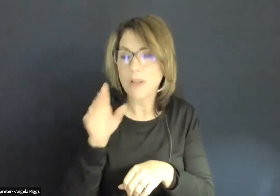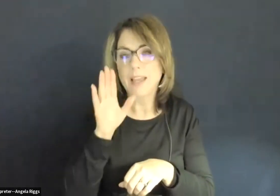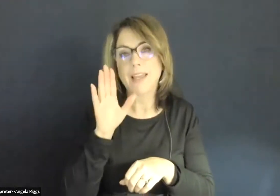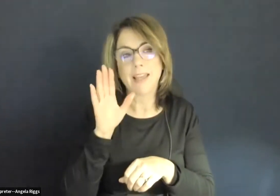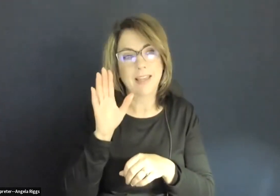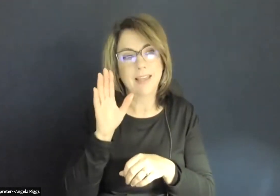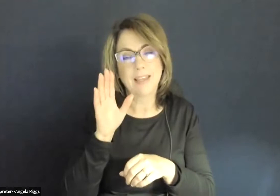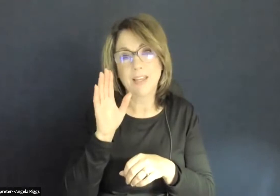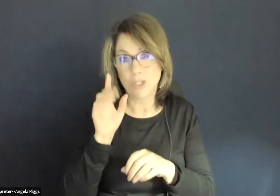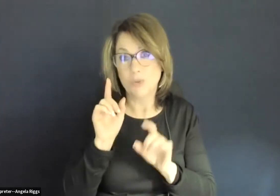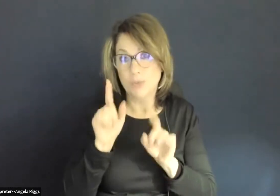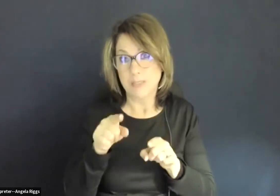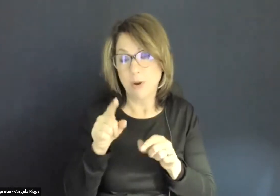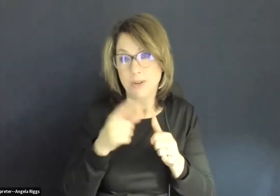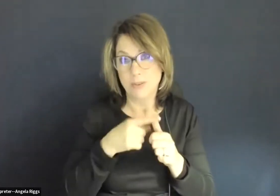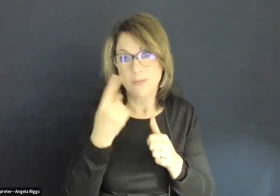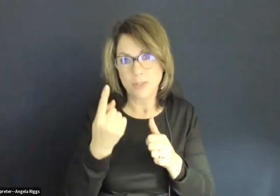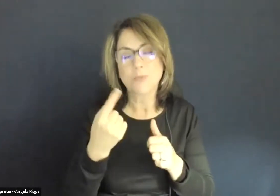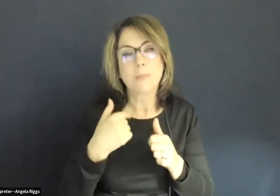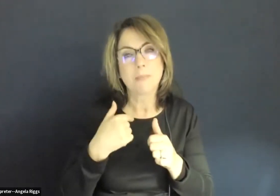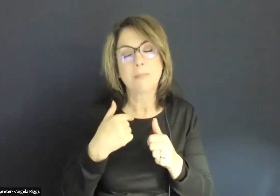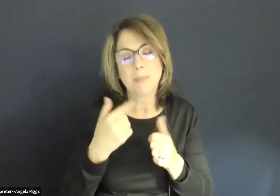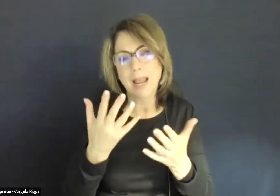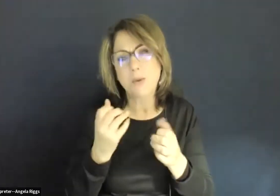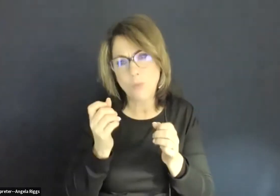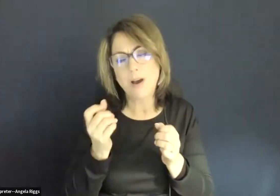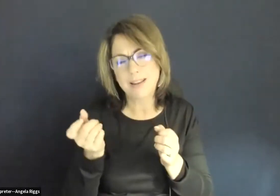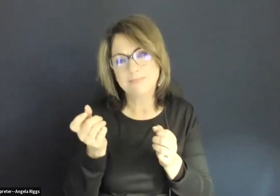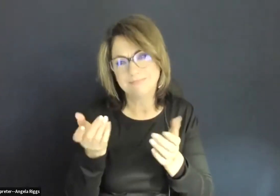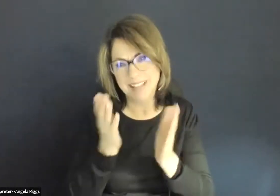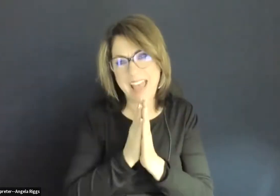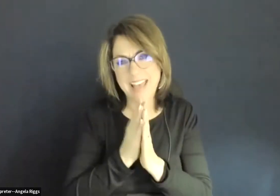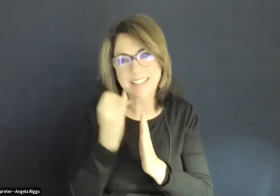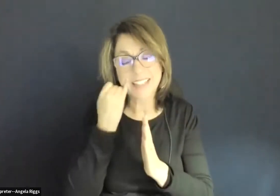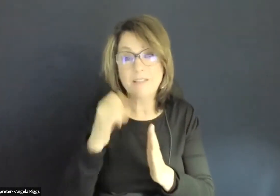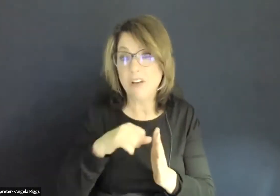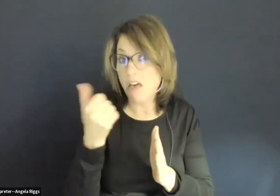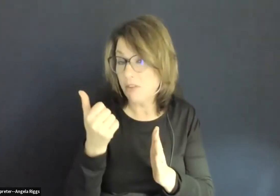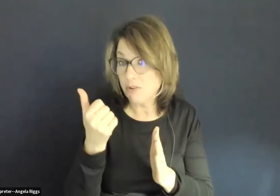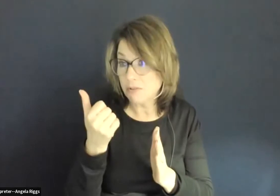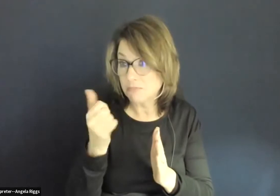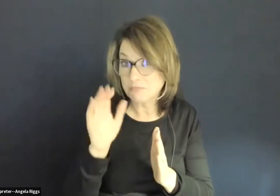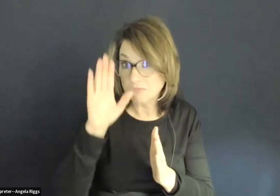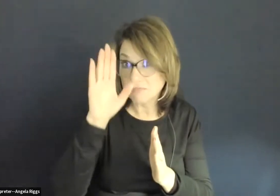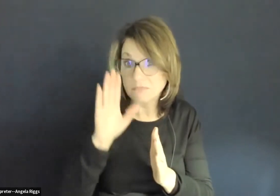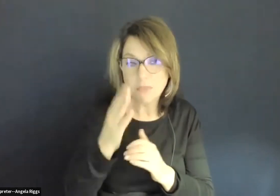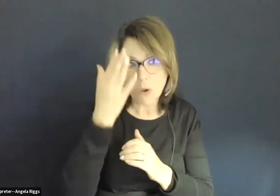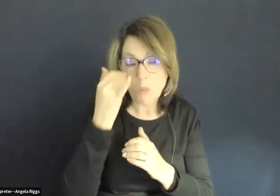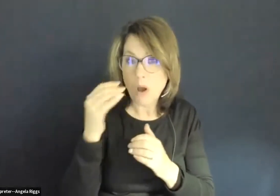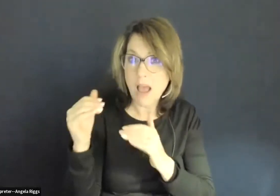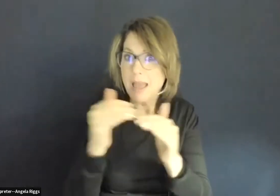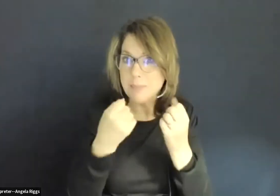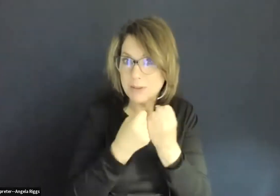question. But I still want to ask the question if there's anyone else that wants to share. Why is peer support important